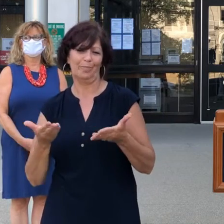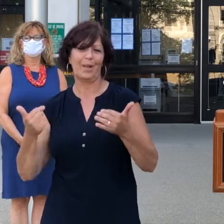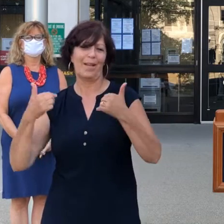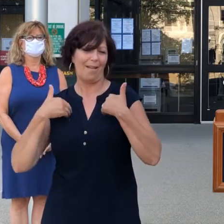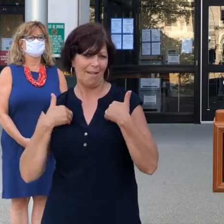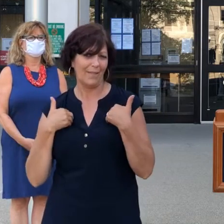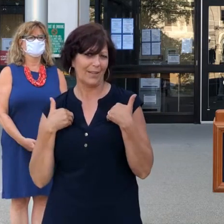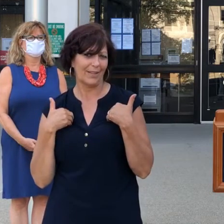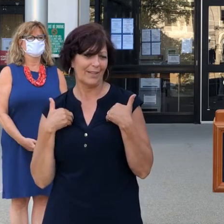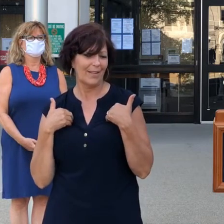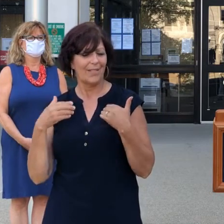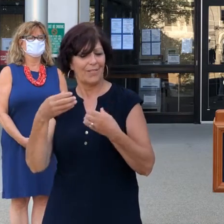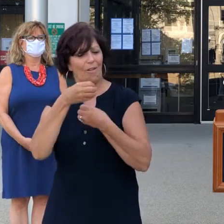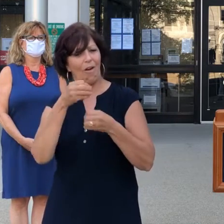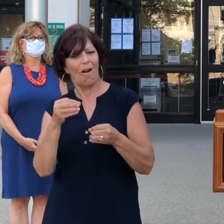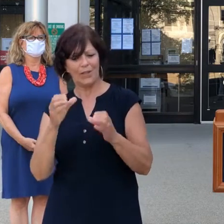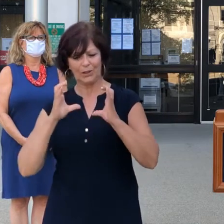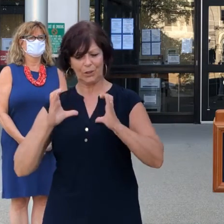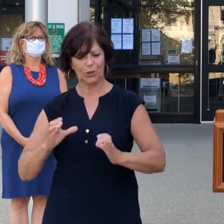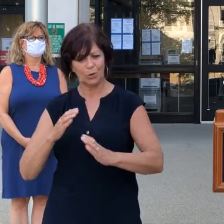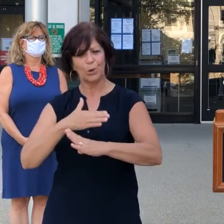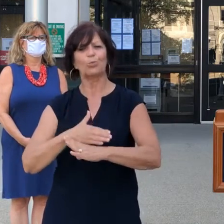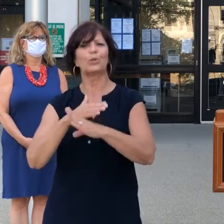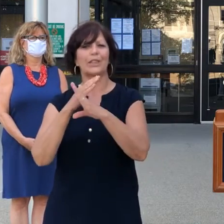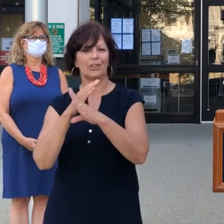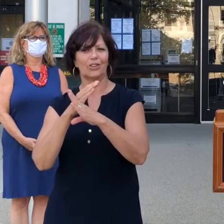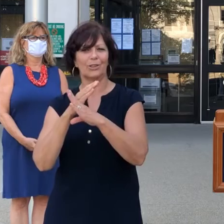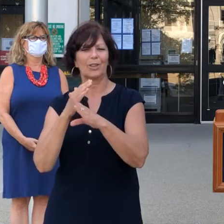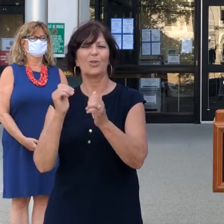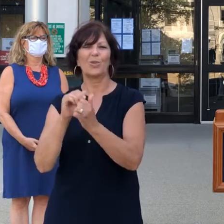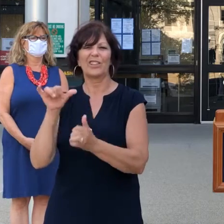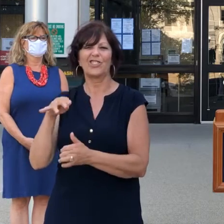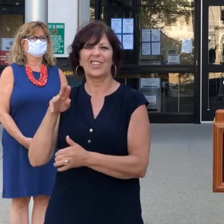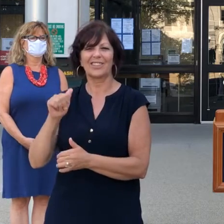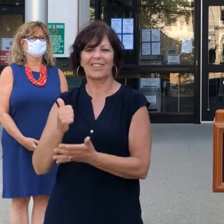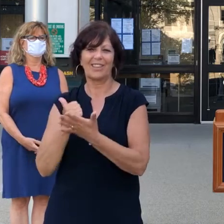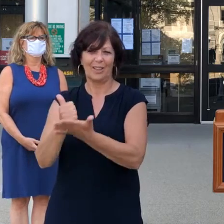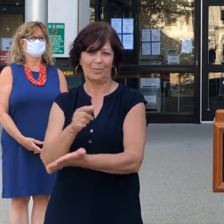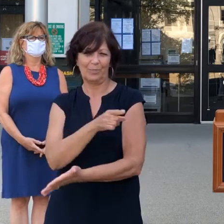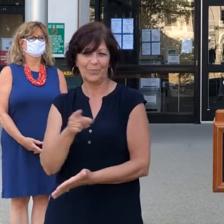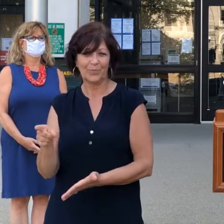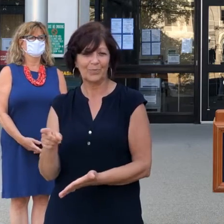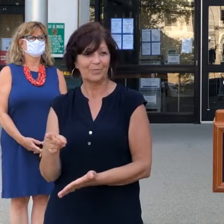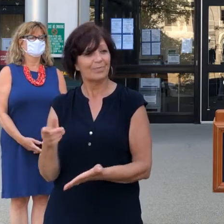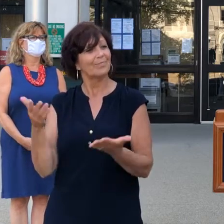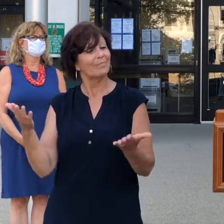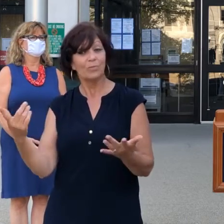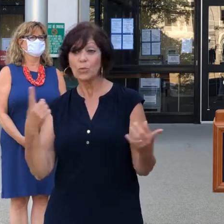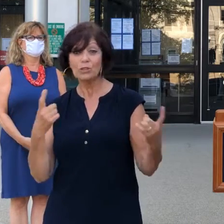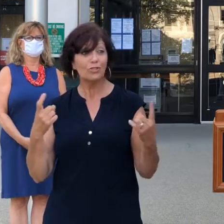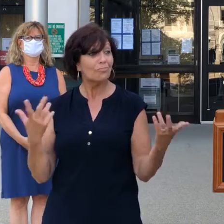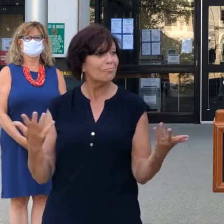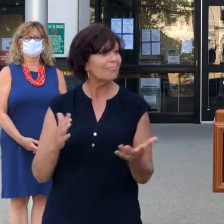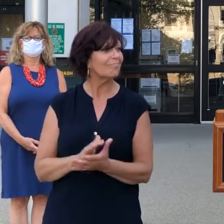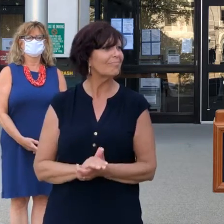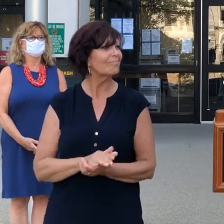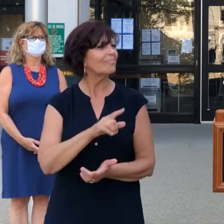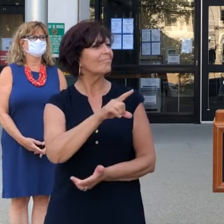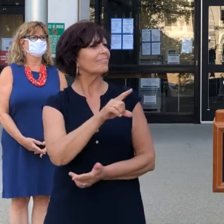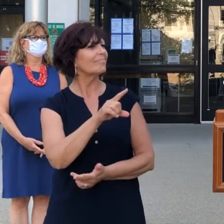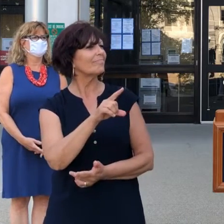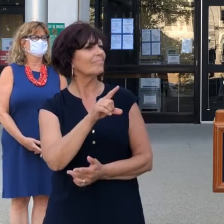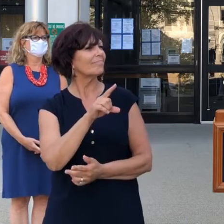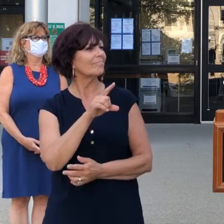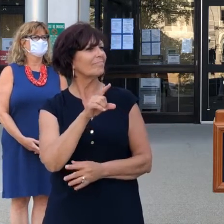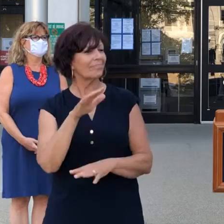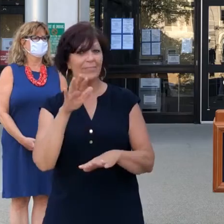having the Office of Consumer Protection and Jessica working on their behalf. With that, we'll entertain some questions.